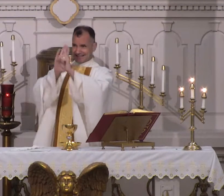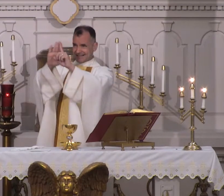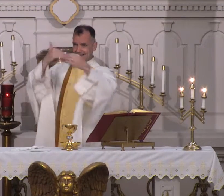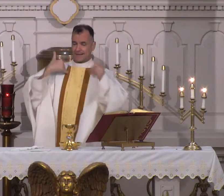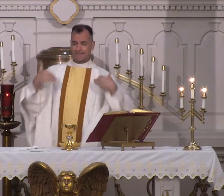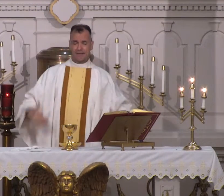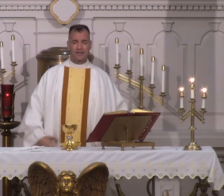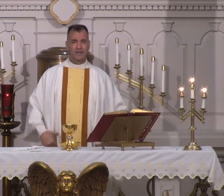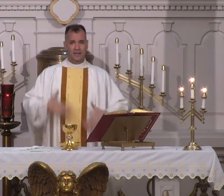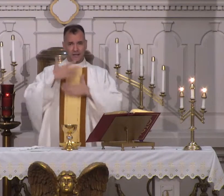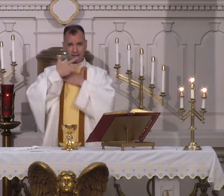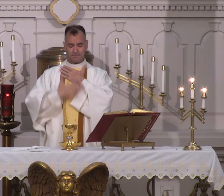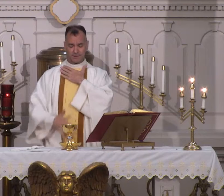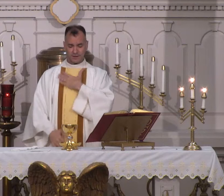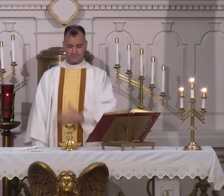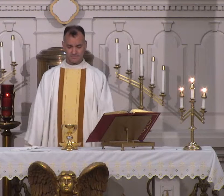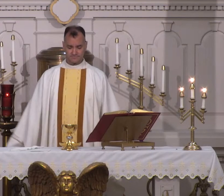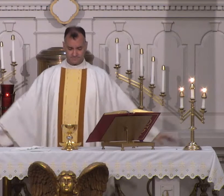Jesus Christ.